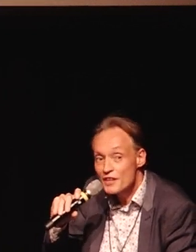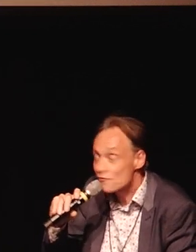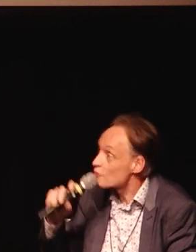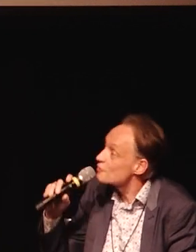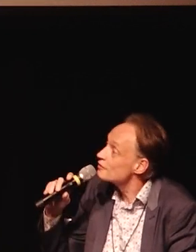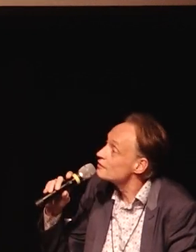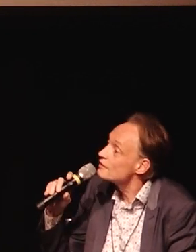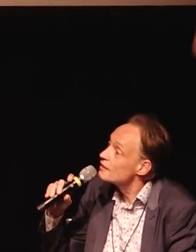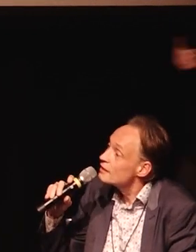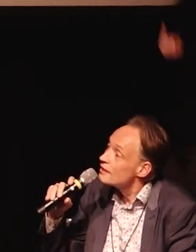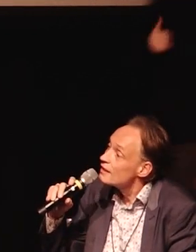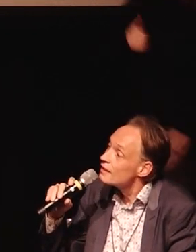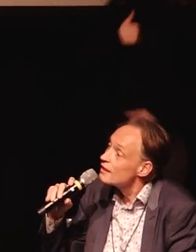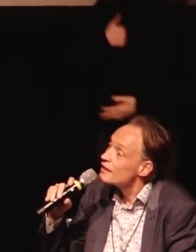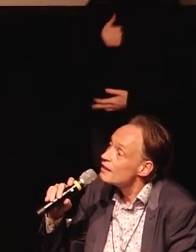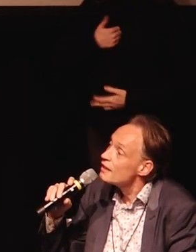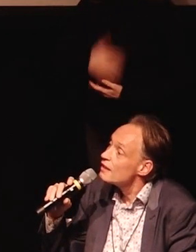Sorry for this, folks.